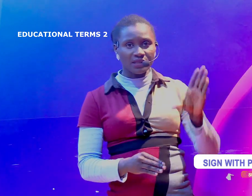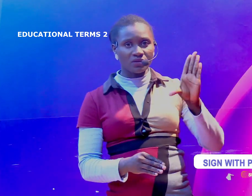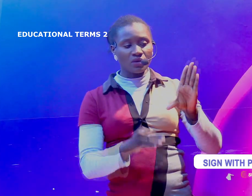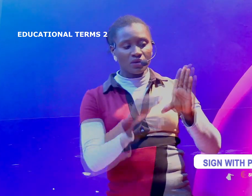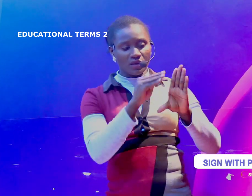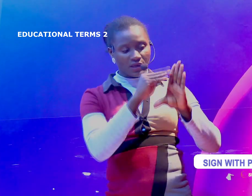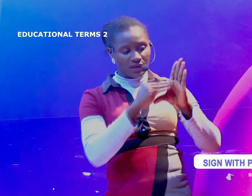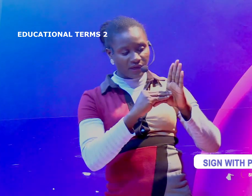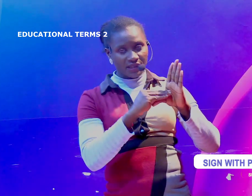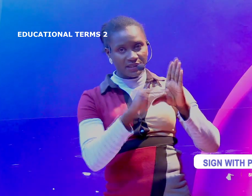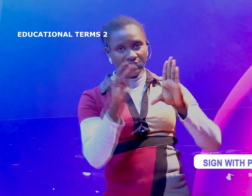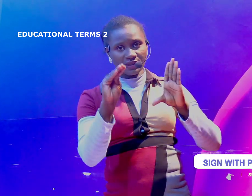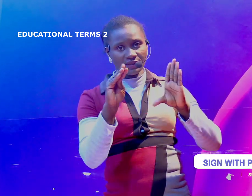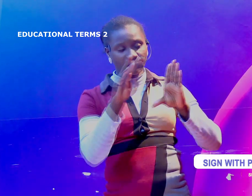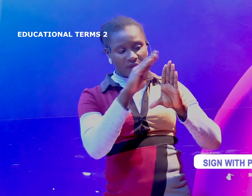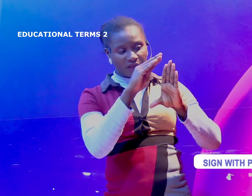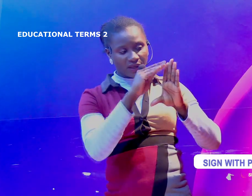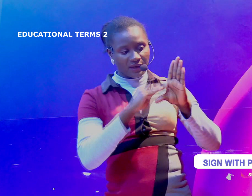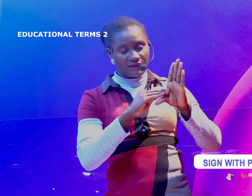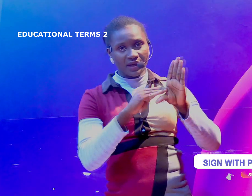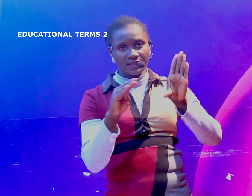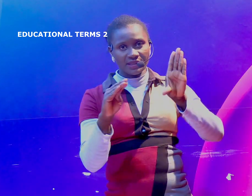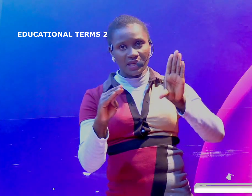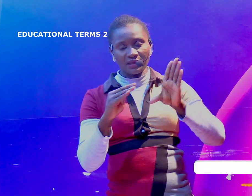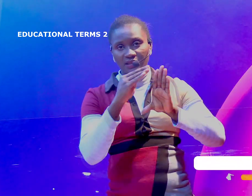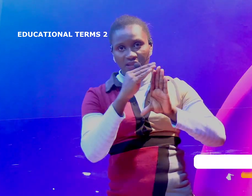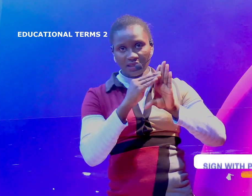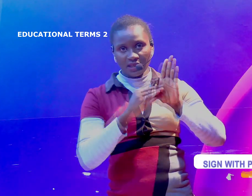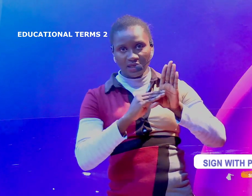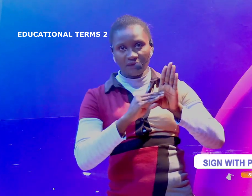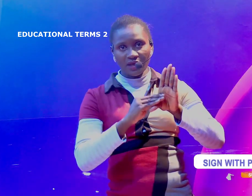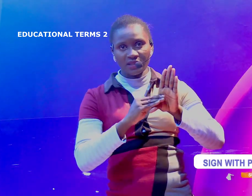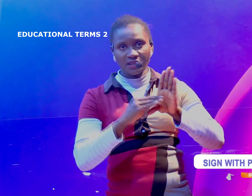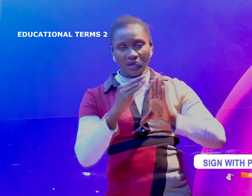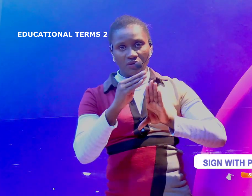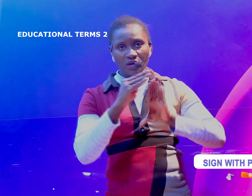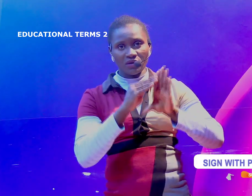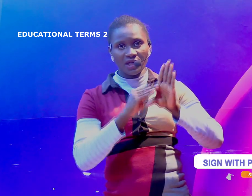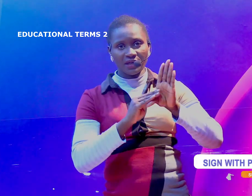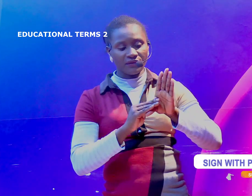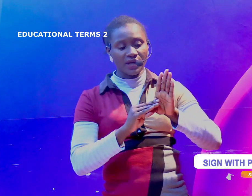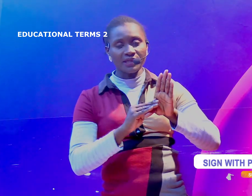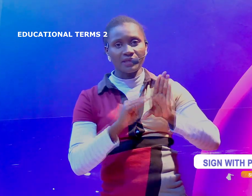So reference like this, reference, where you can refer something.